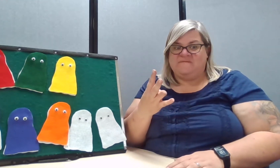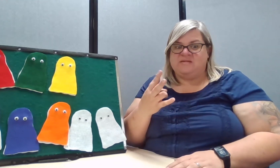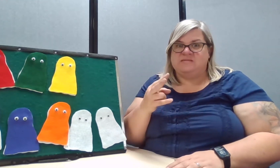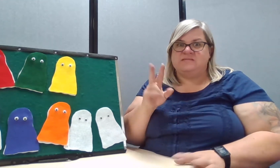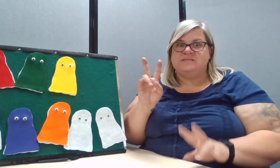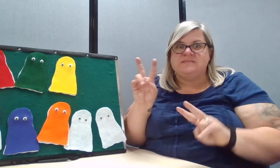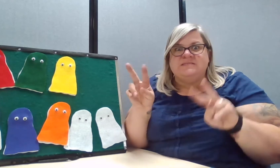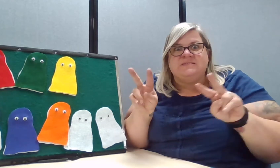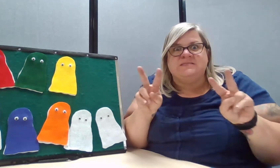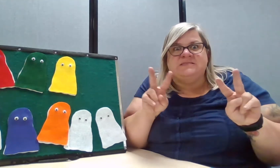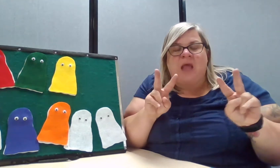number 7,